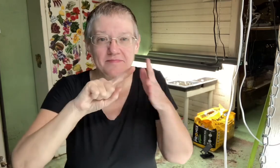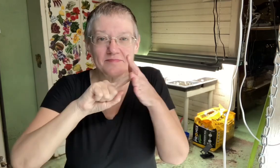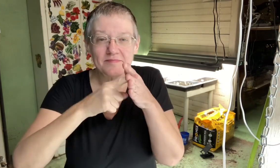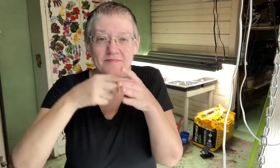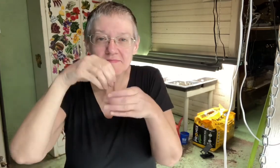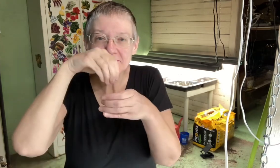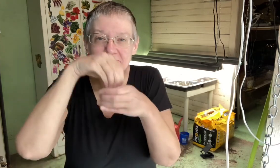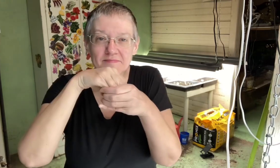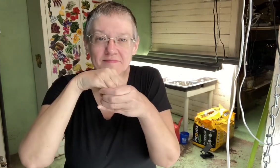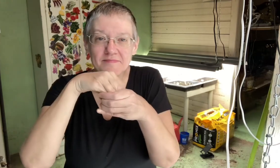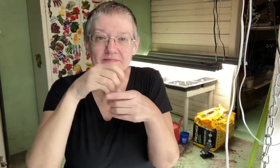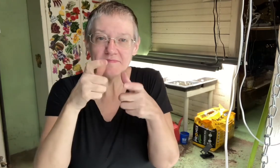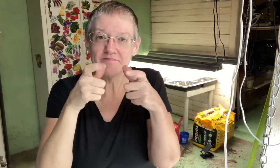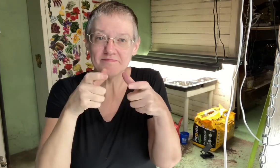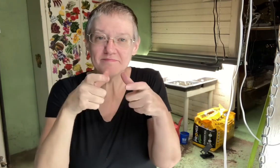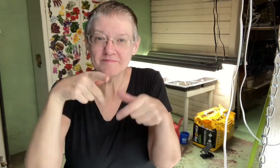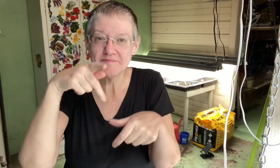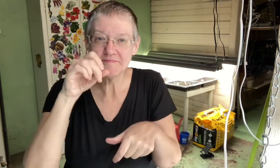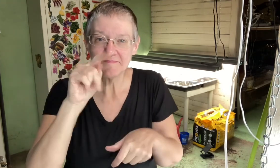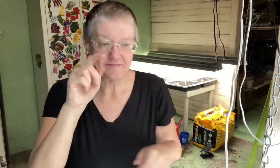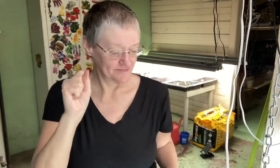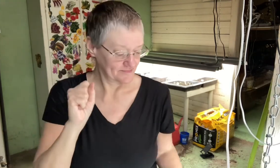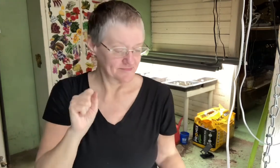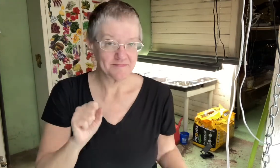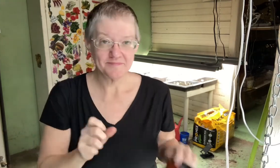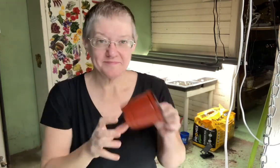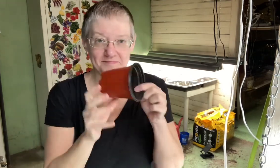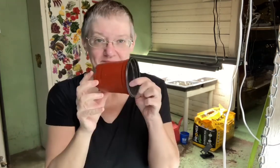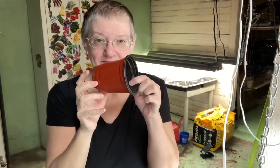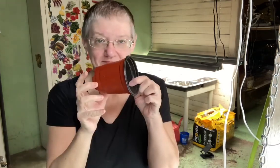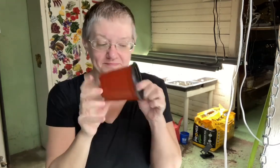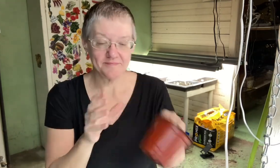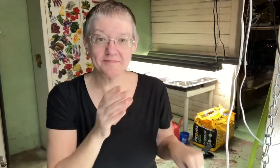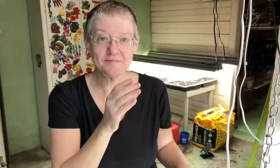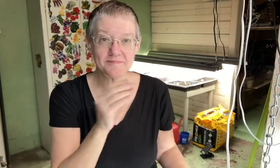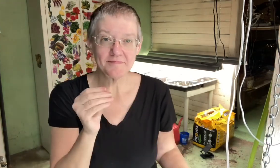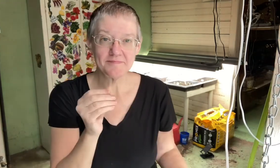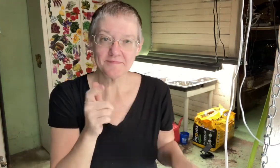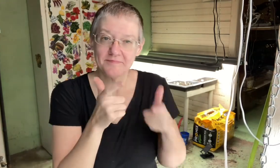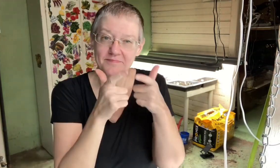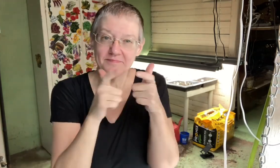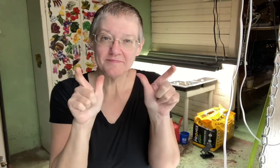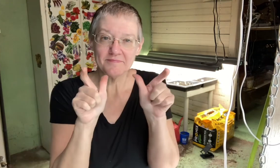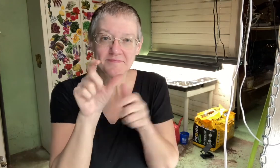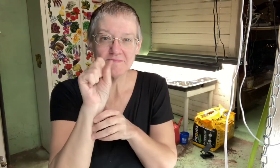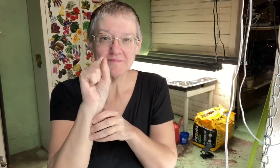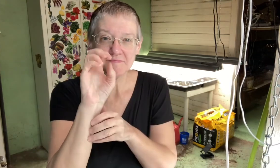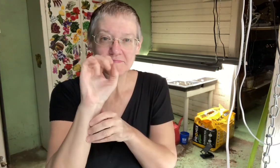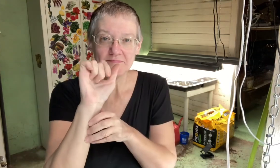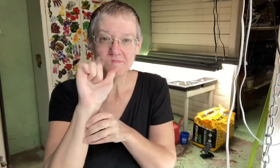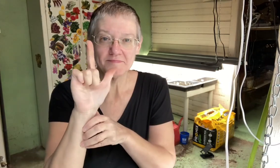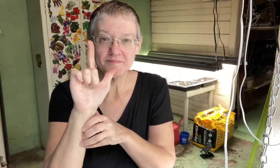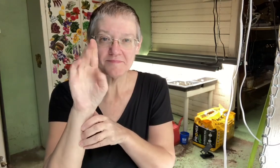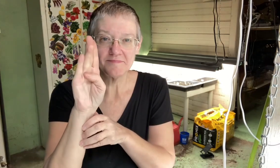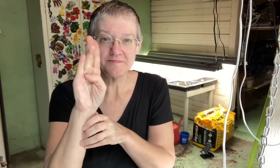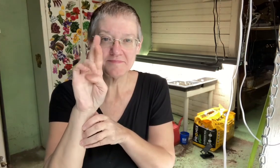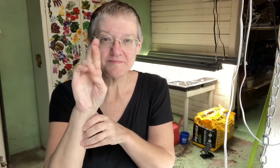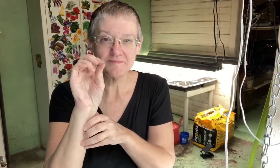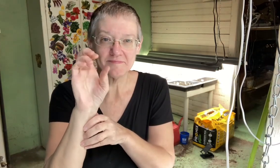are large, and we're going to start them in pots and big soil blocks.